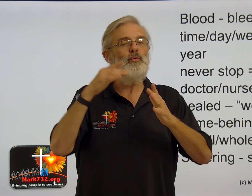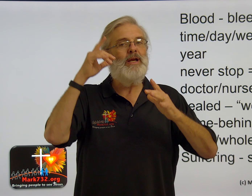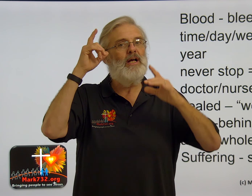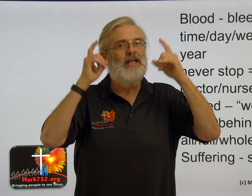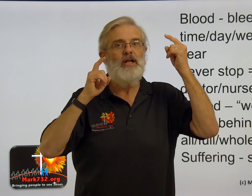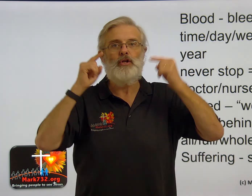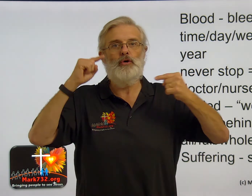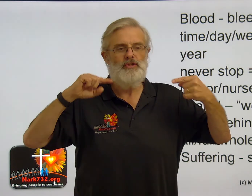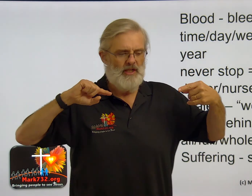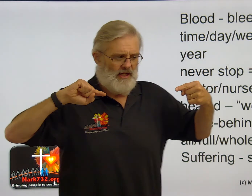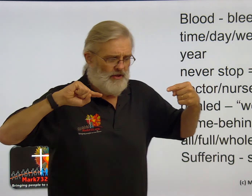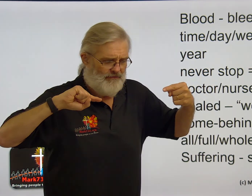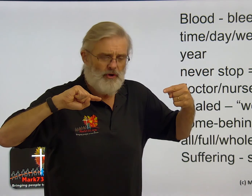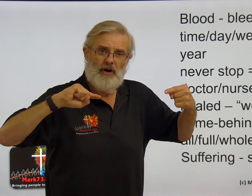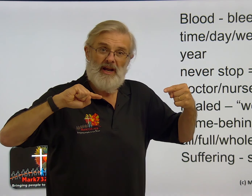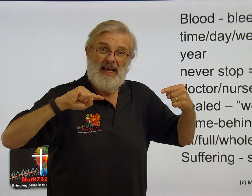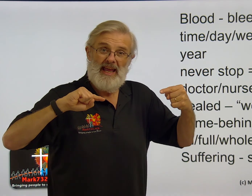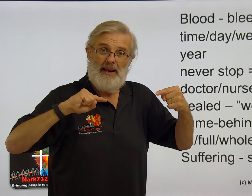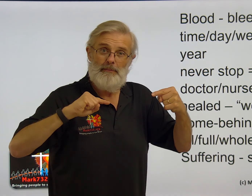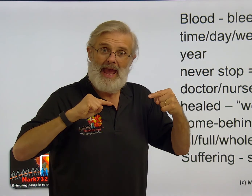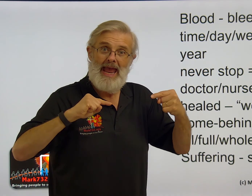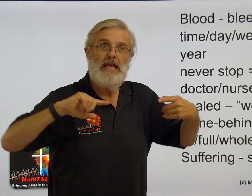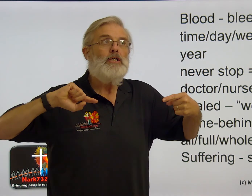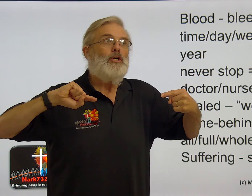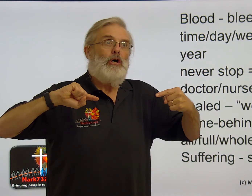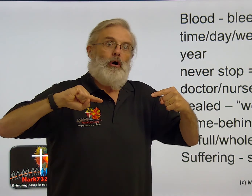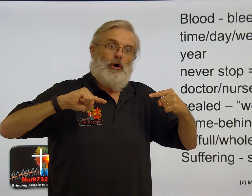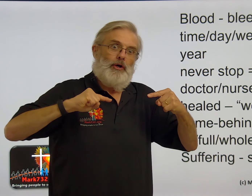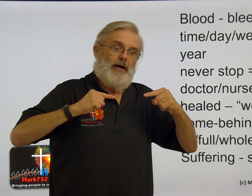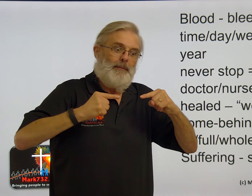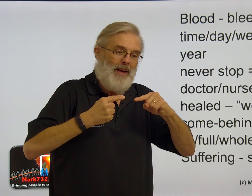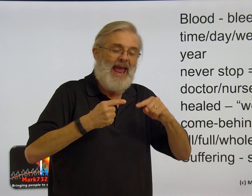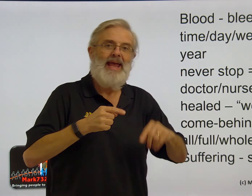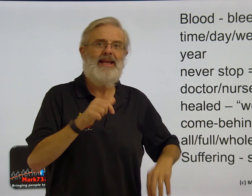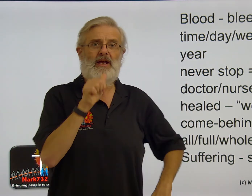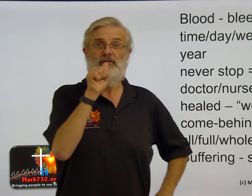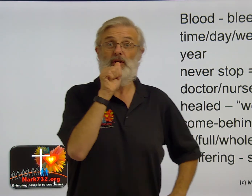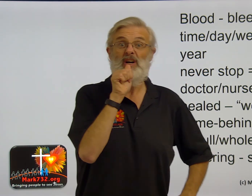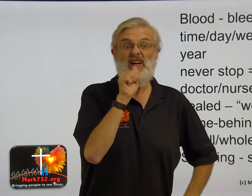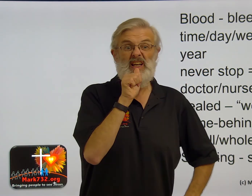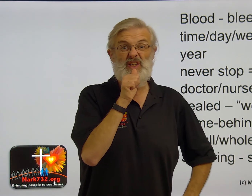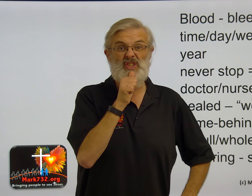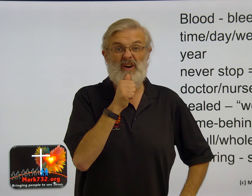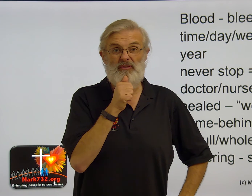really includes if you're in pain or you're in pain. If you're suffering or